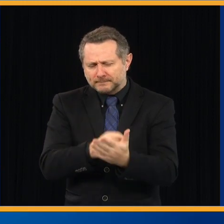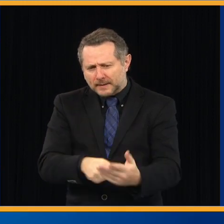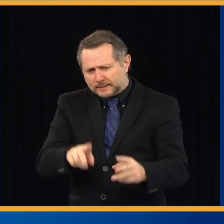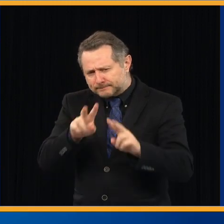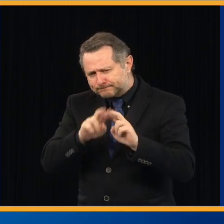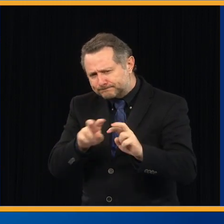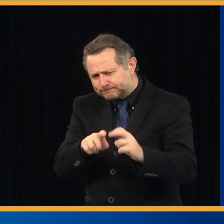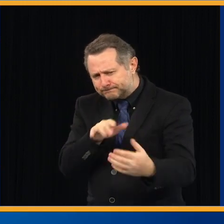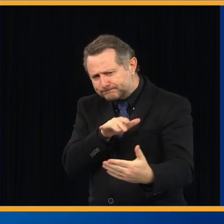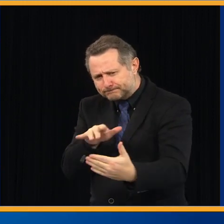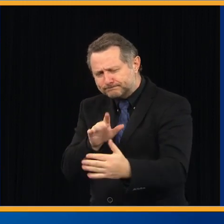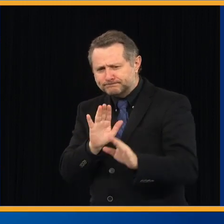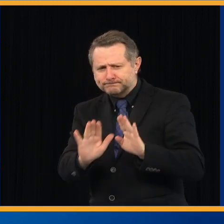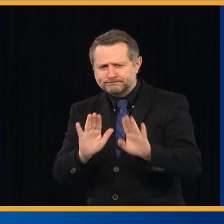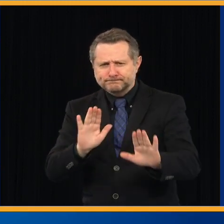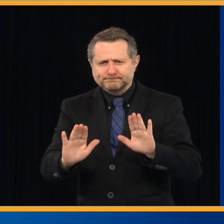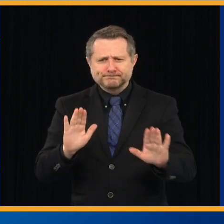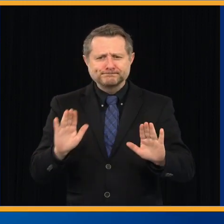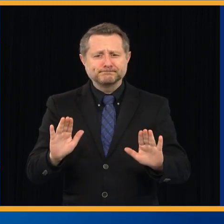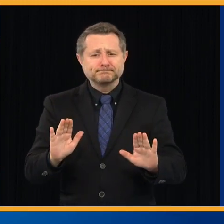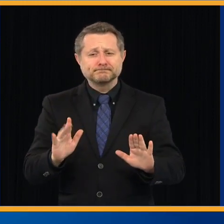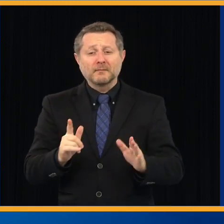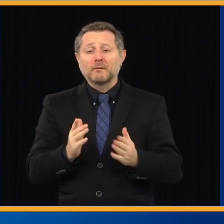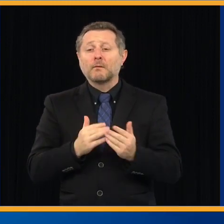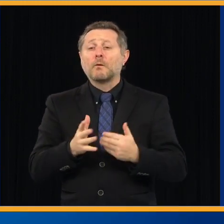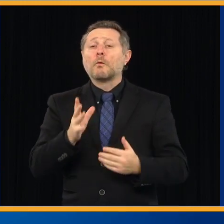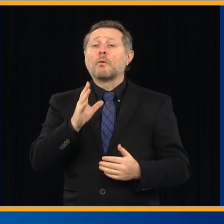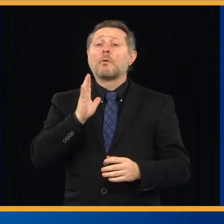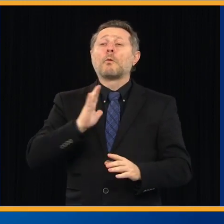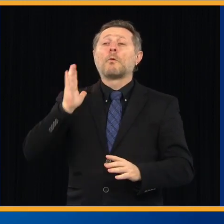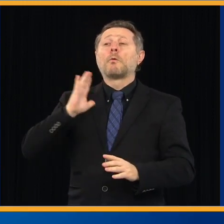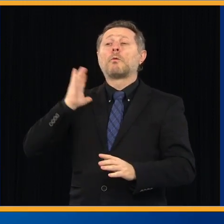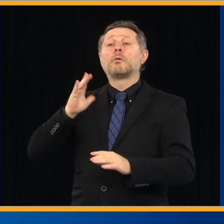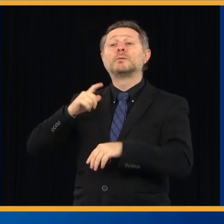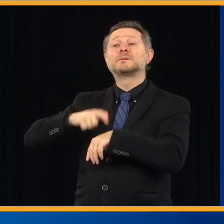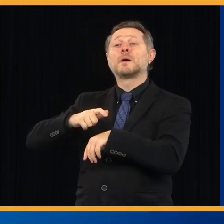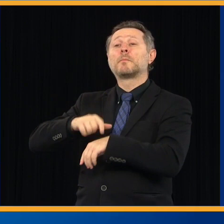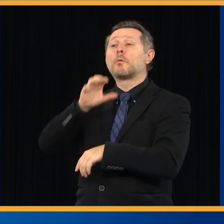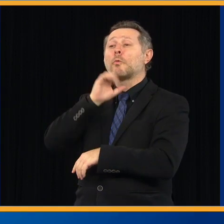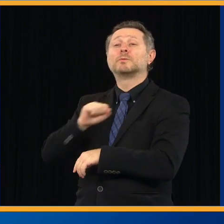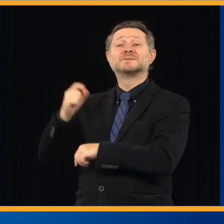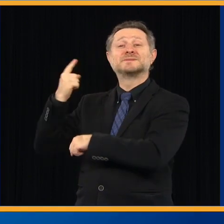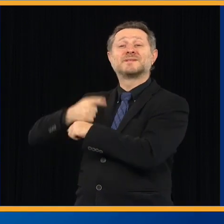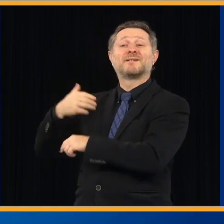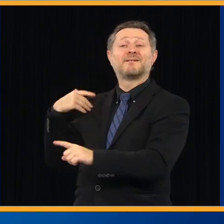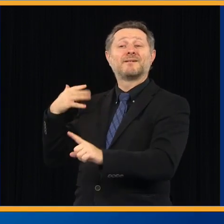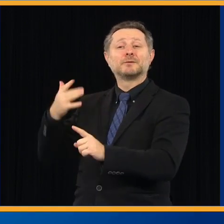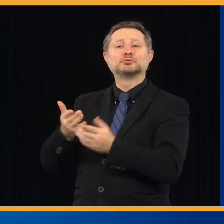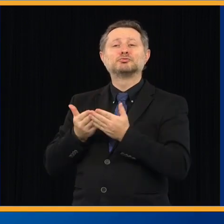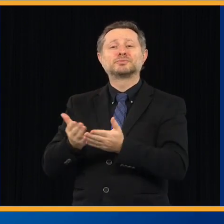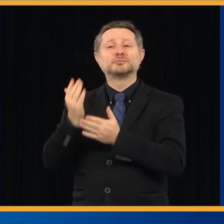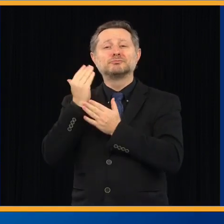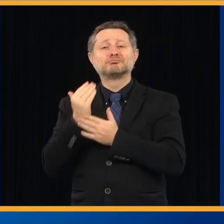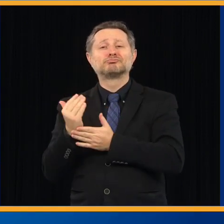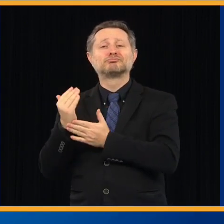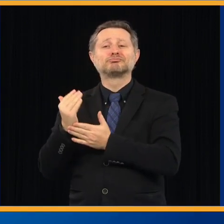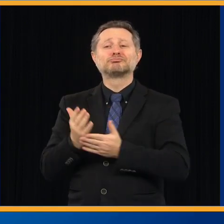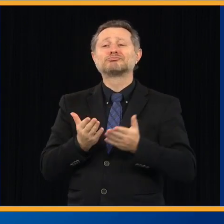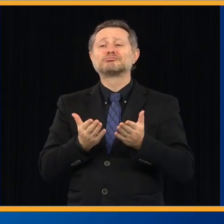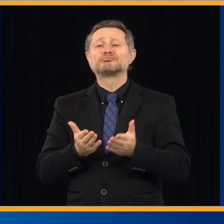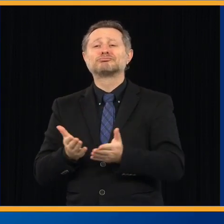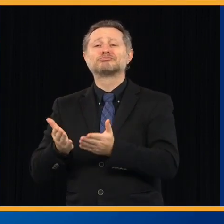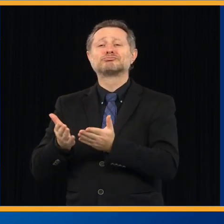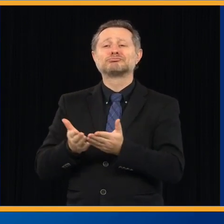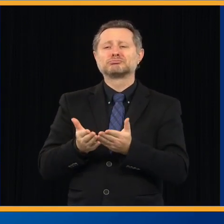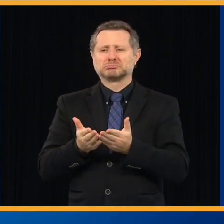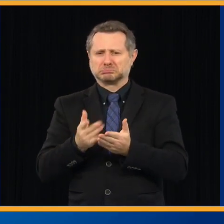informed. Even in the old days, when sailors would sail into uncharted waters,